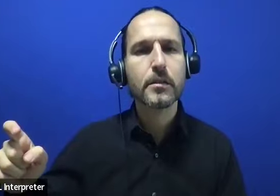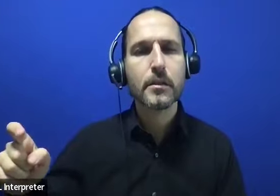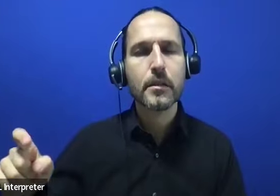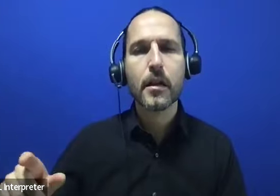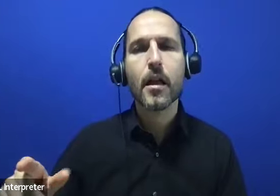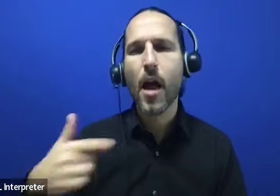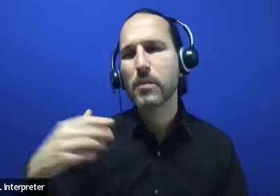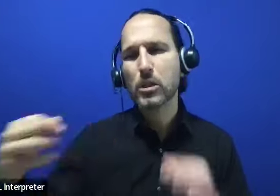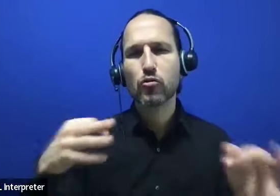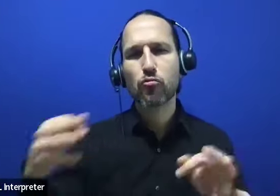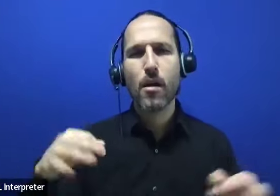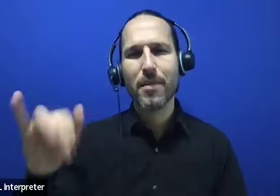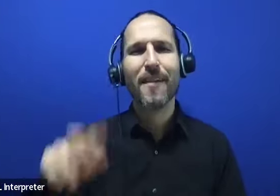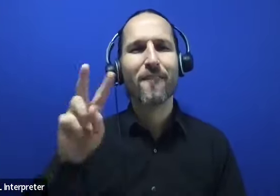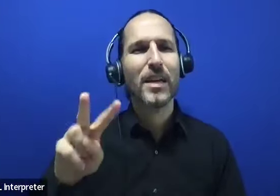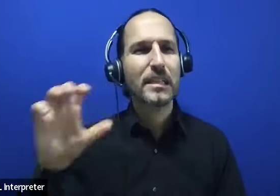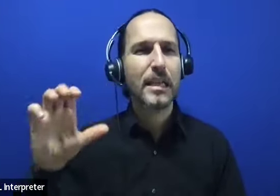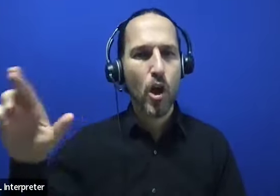Let me describe this.